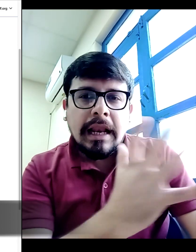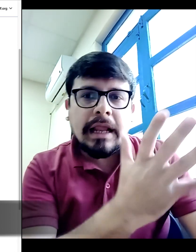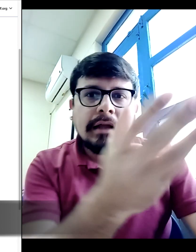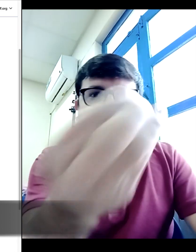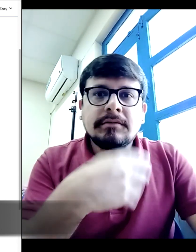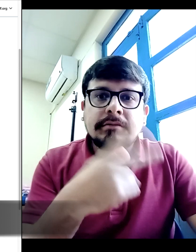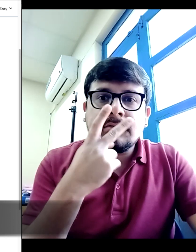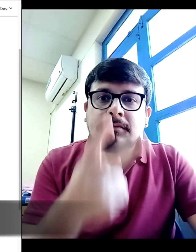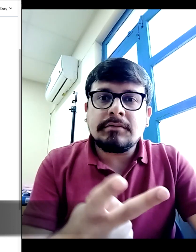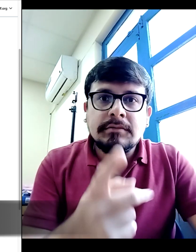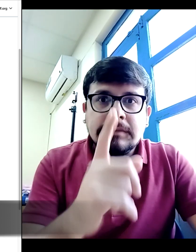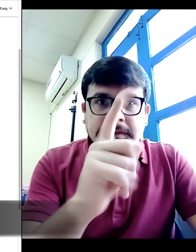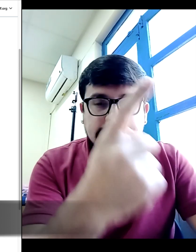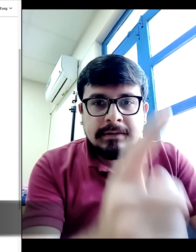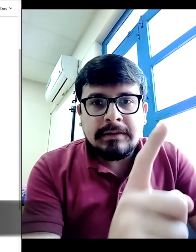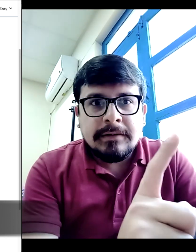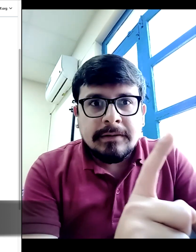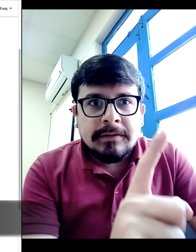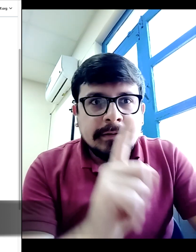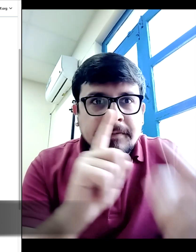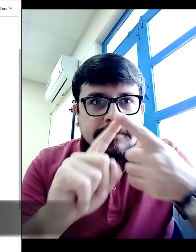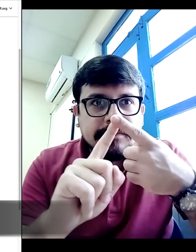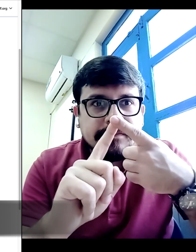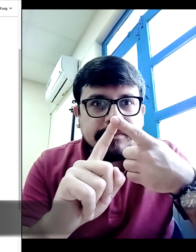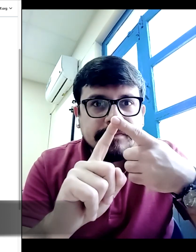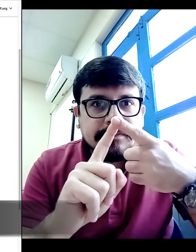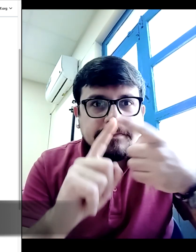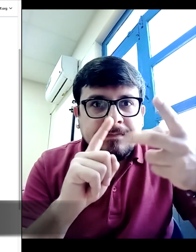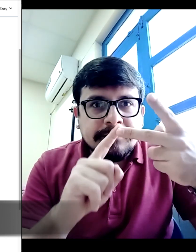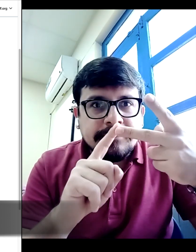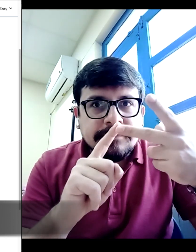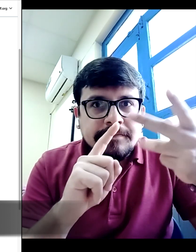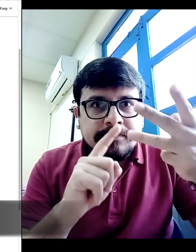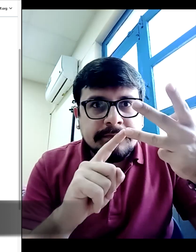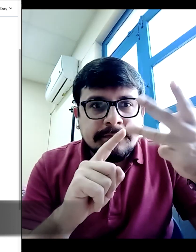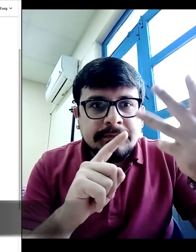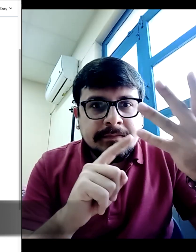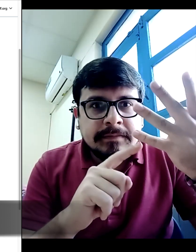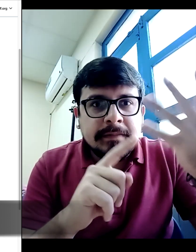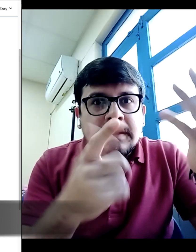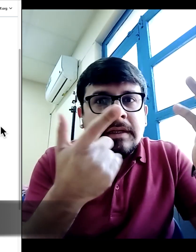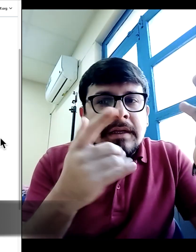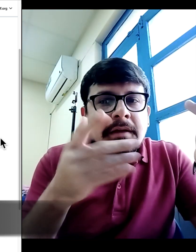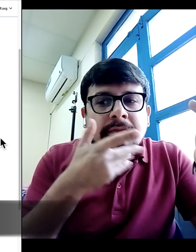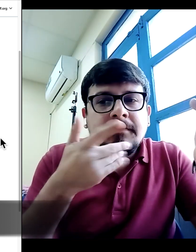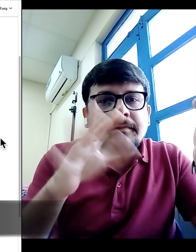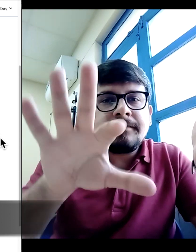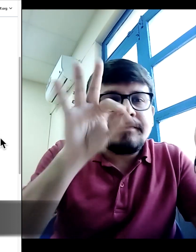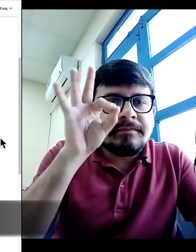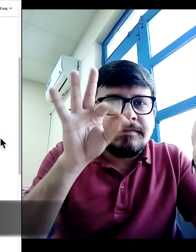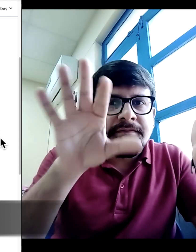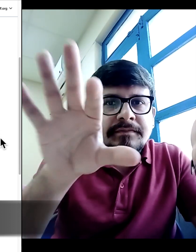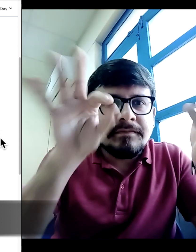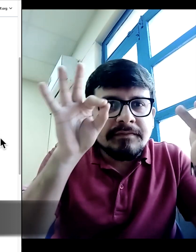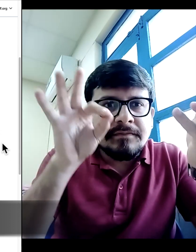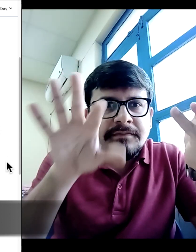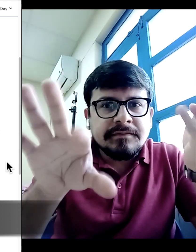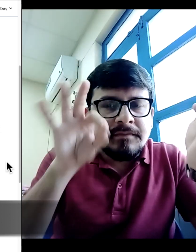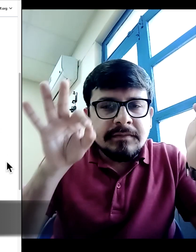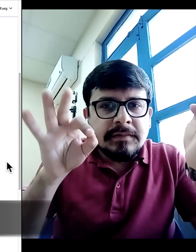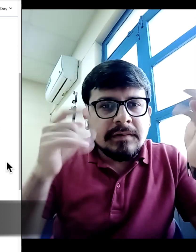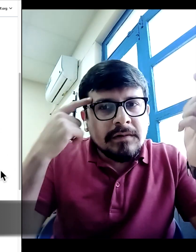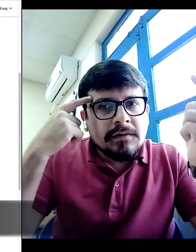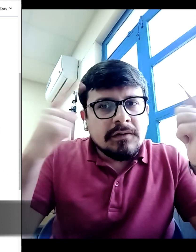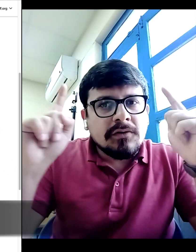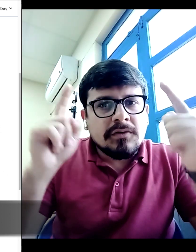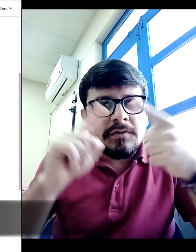created, for example, a friendly deaf game. It has used this symbol. It has created